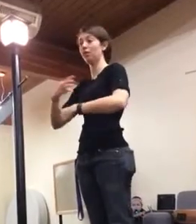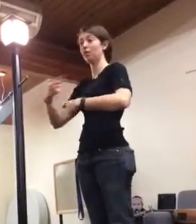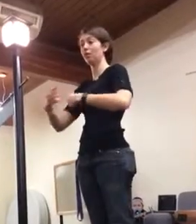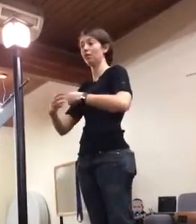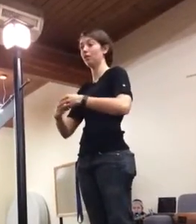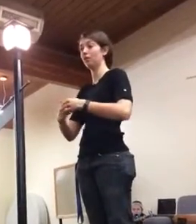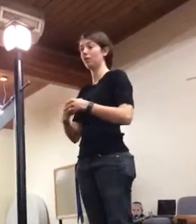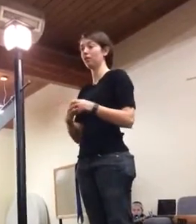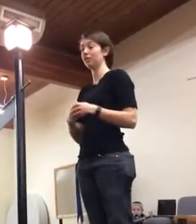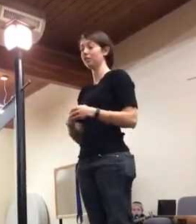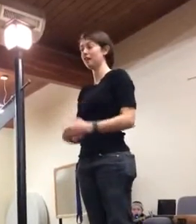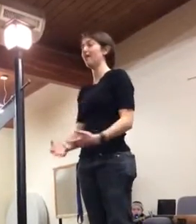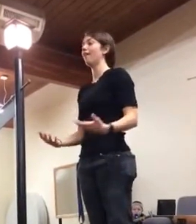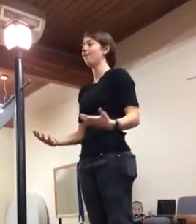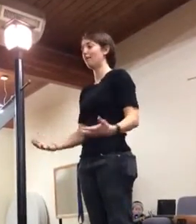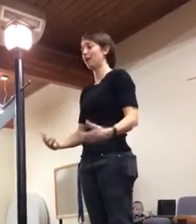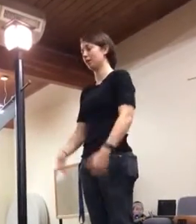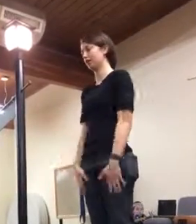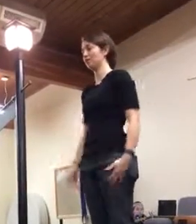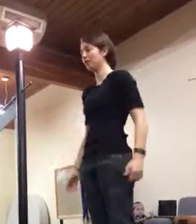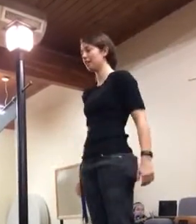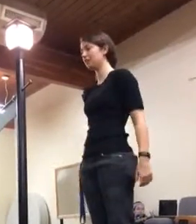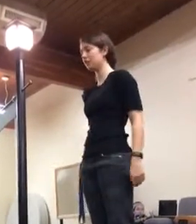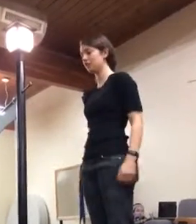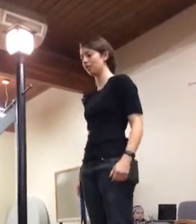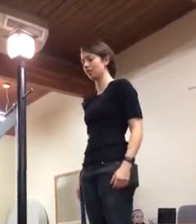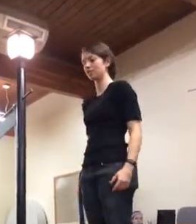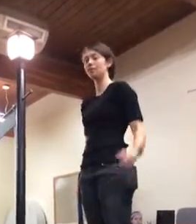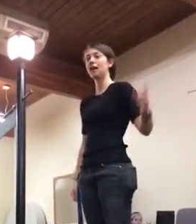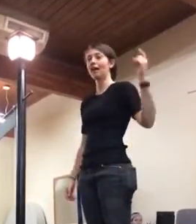to the world. Fabulous. Thanks, boys and girls.